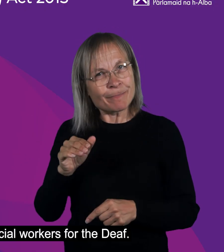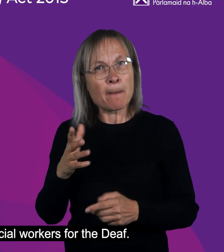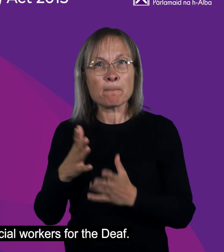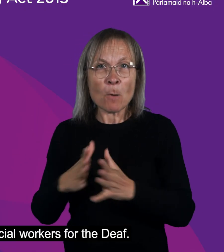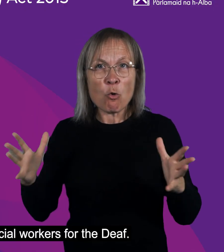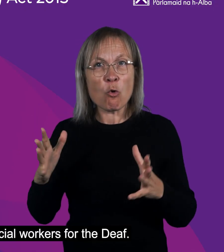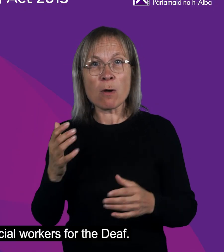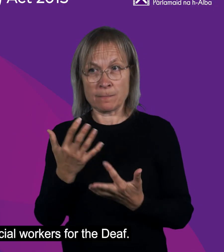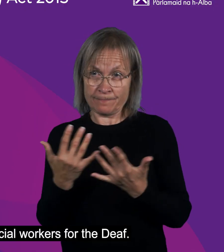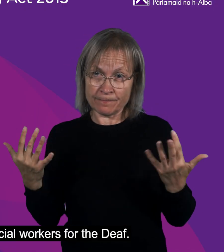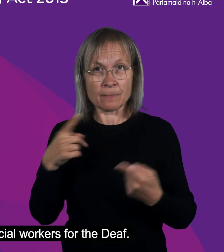deaf.